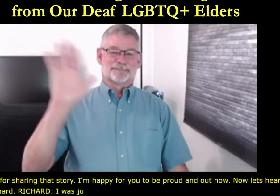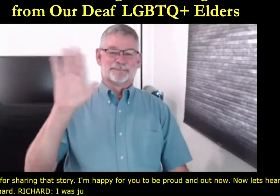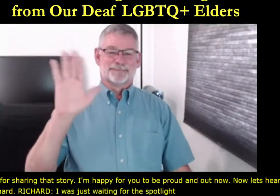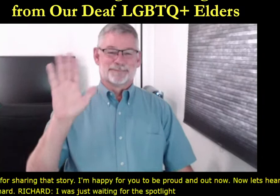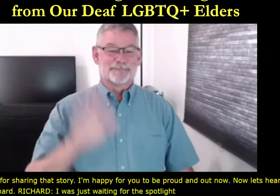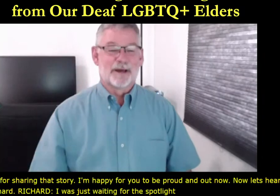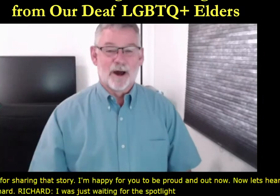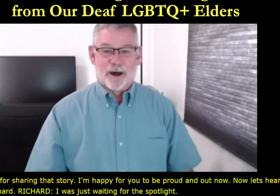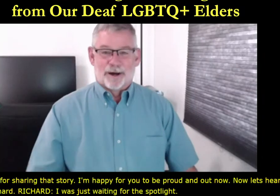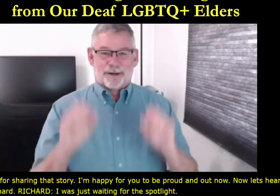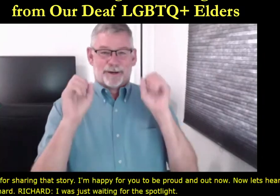okay